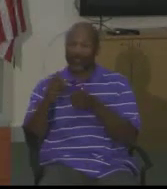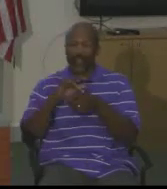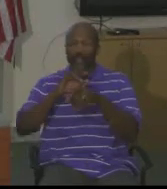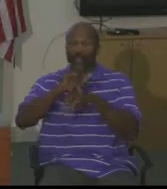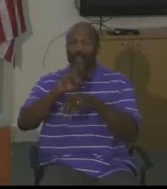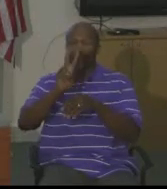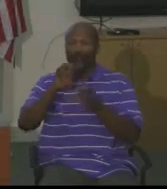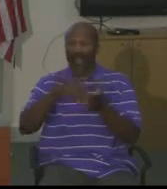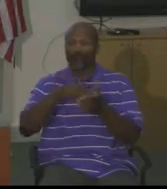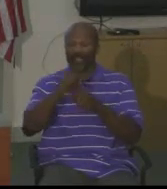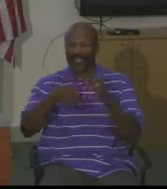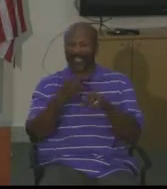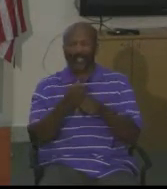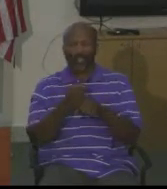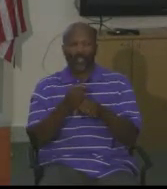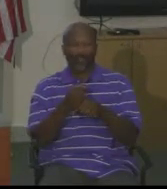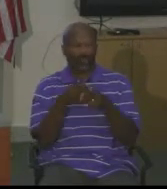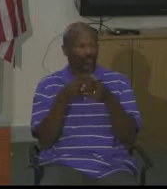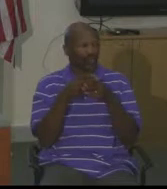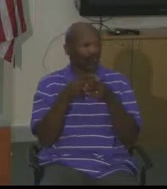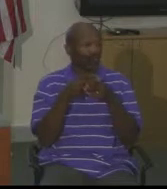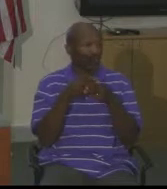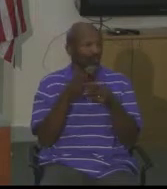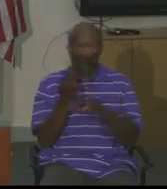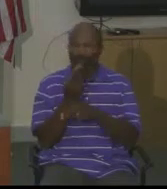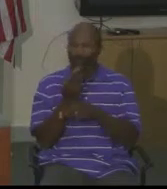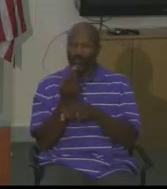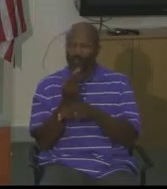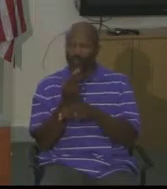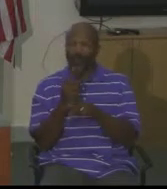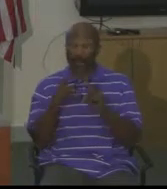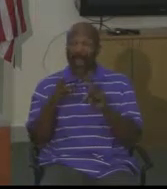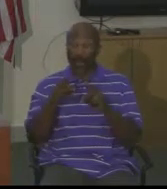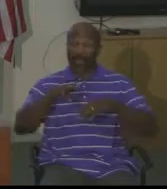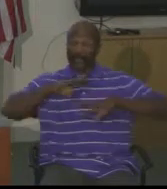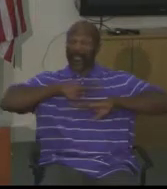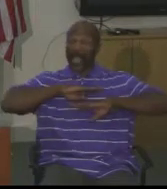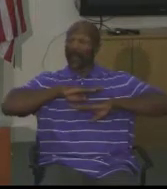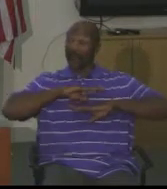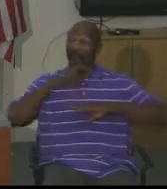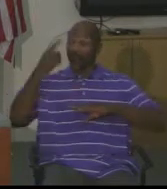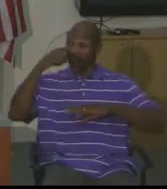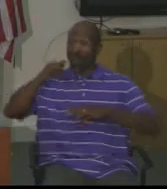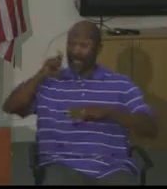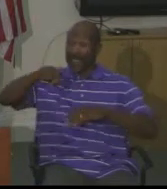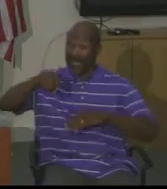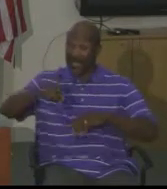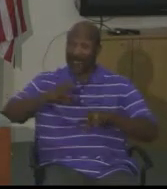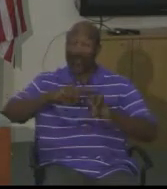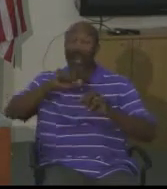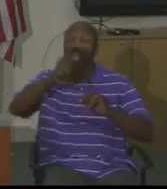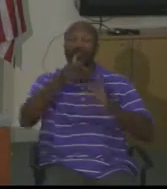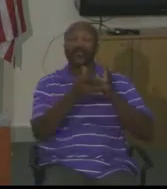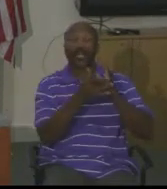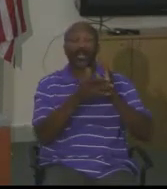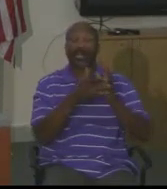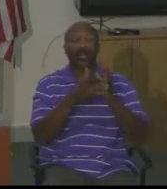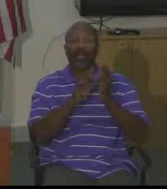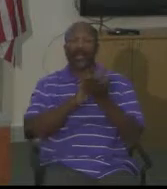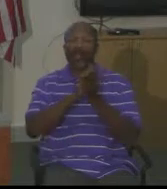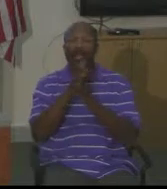2000s. It was very short-lived. It did satisfy a purpose, but other technologies outgrew